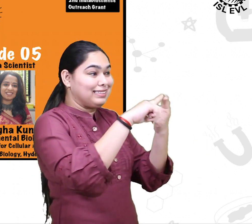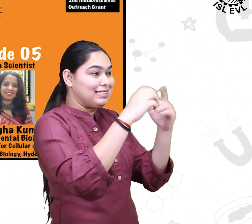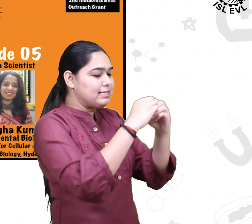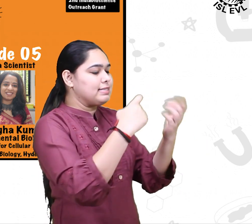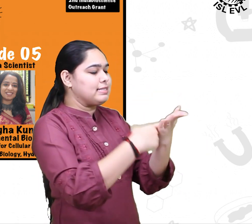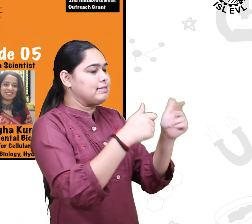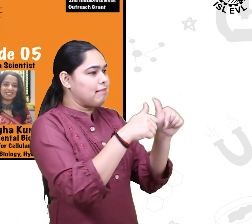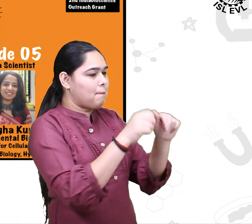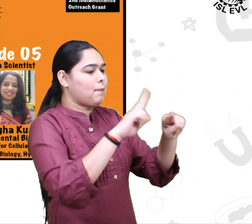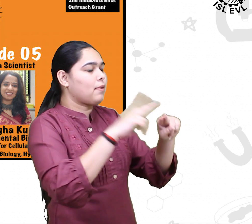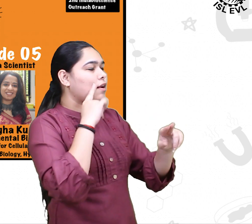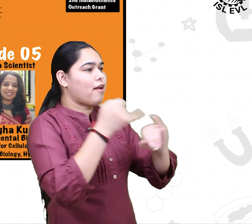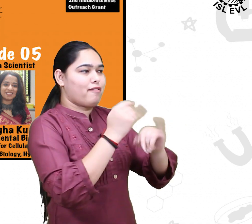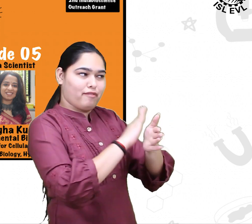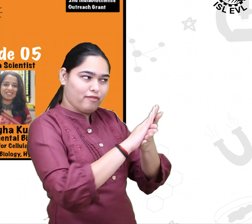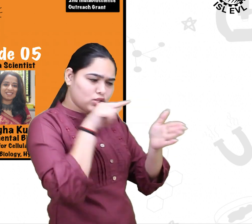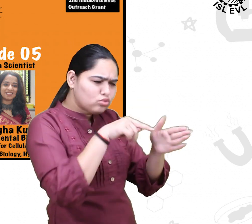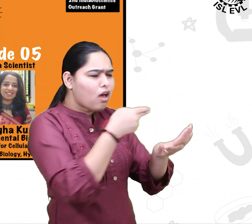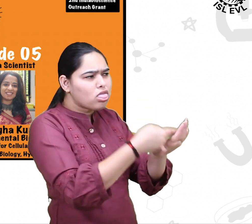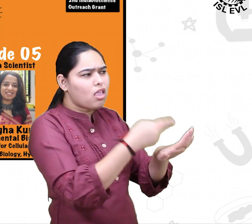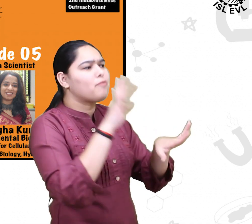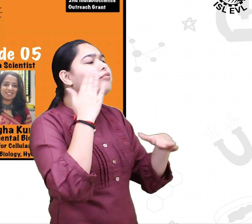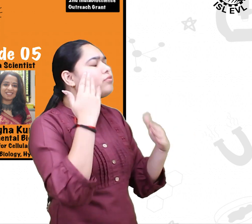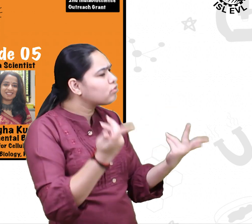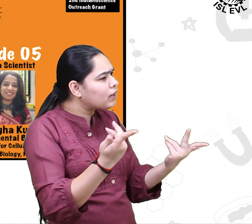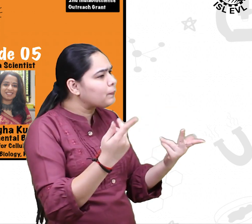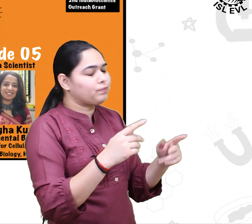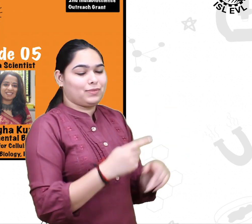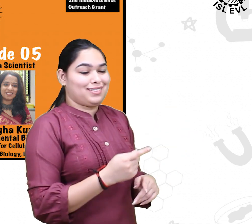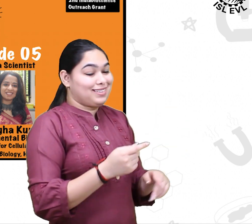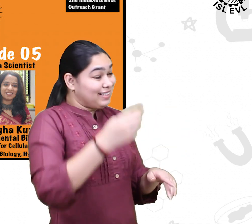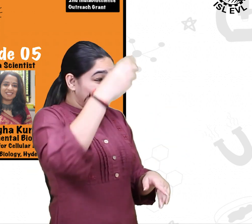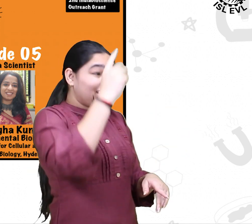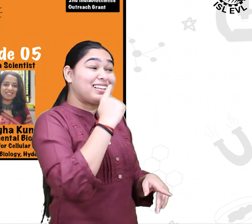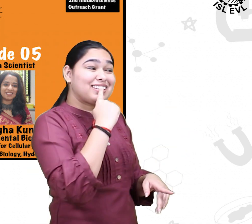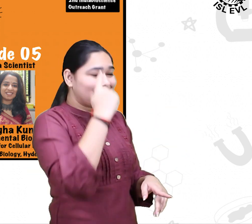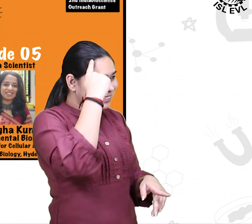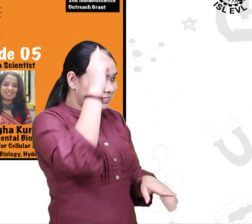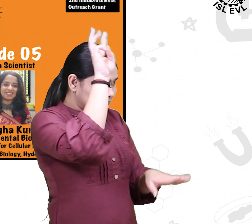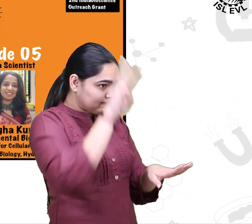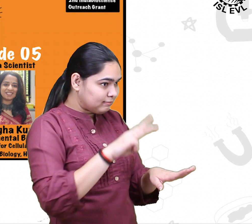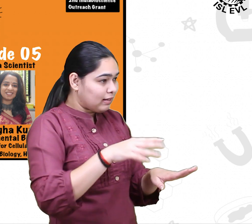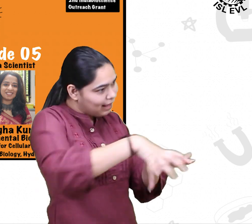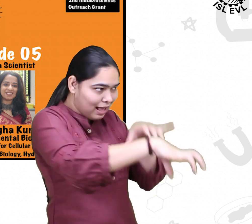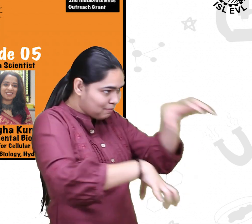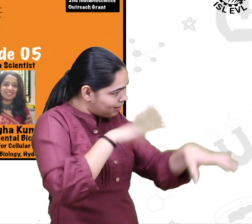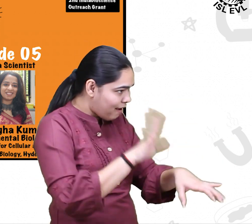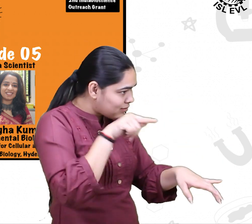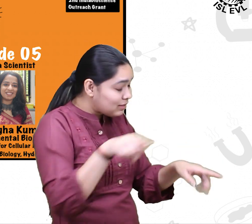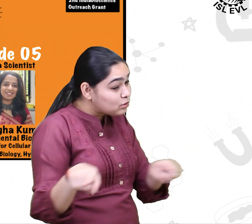zebrafish. And they're called zebrafish because they have stripes like the zebra animal does. So that's why we named it zebrafish.